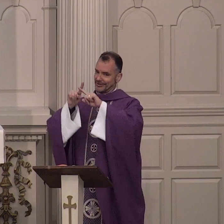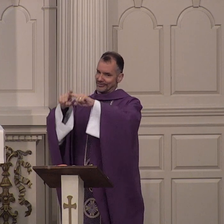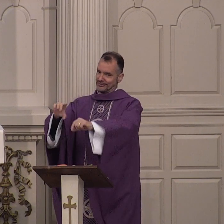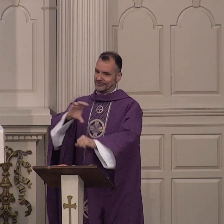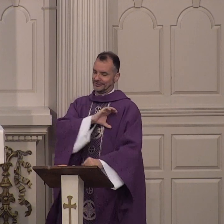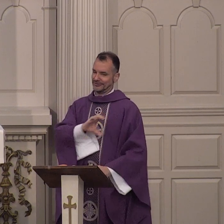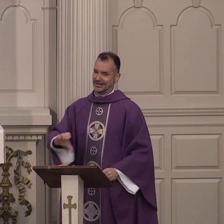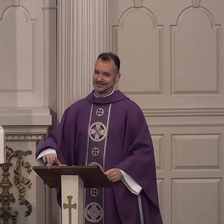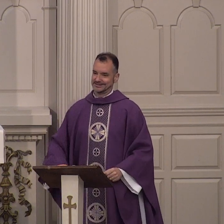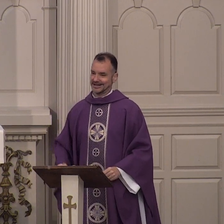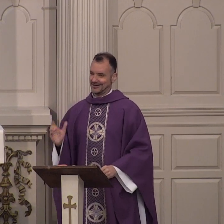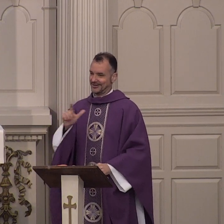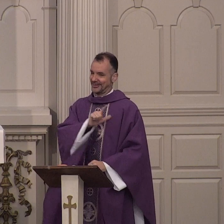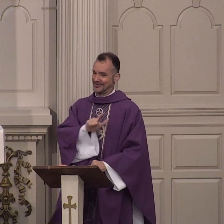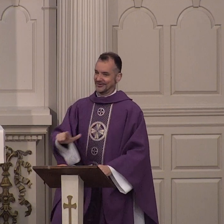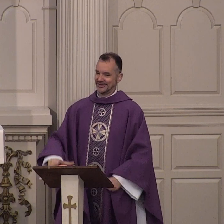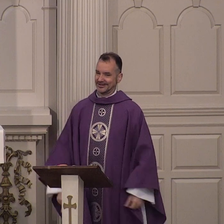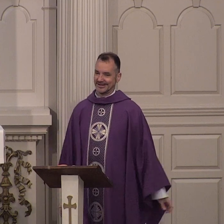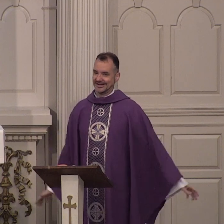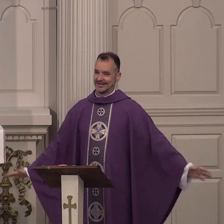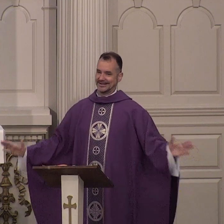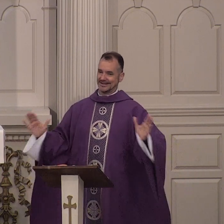Through Christ our Lord. Amen.